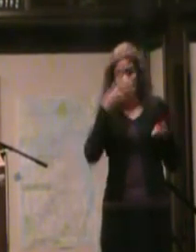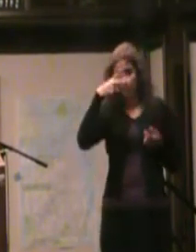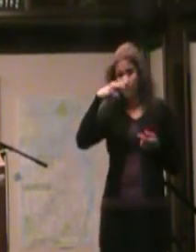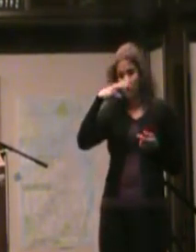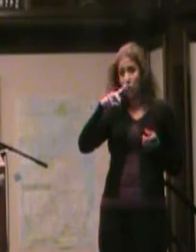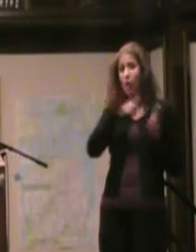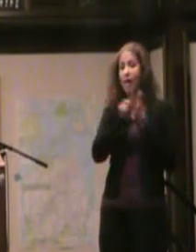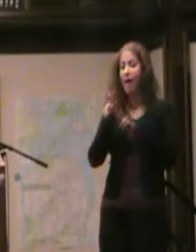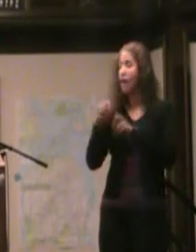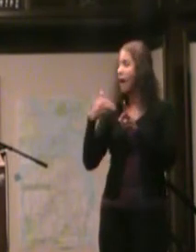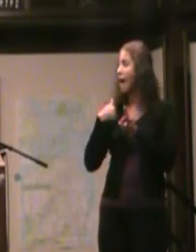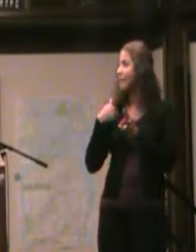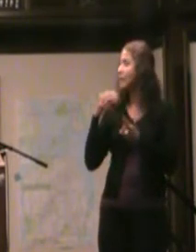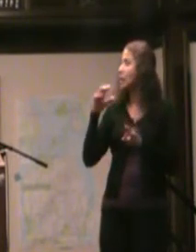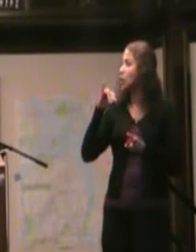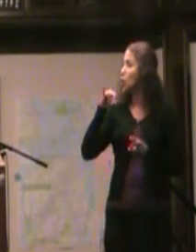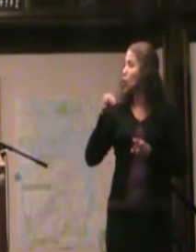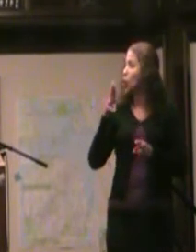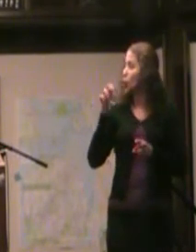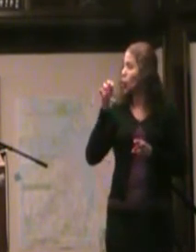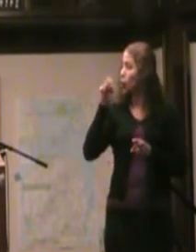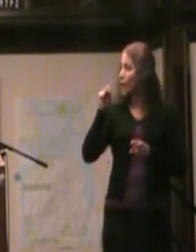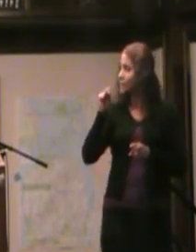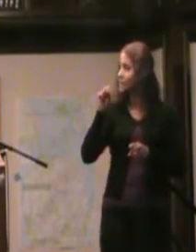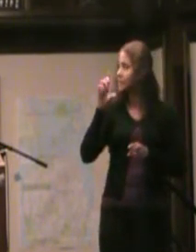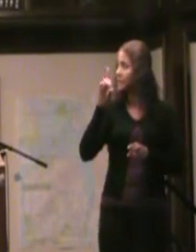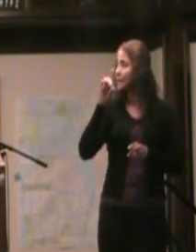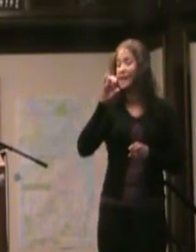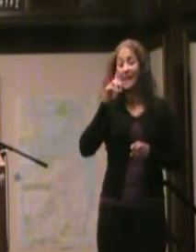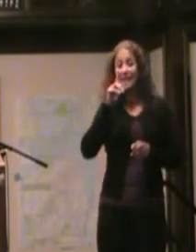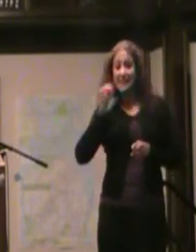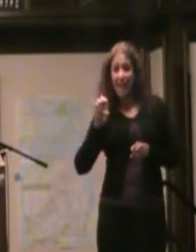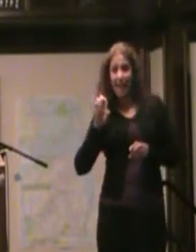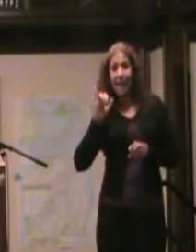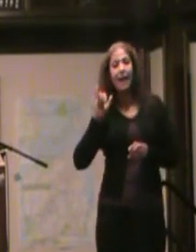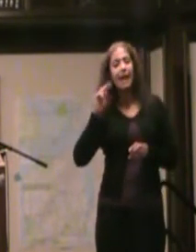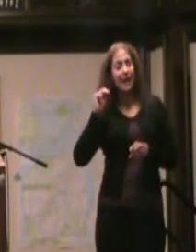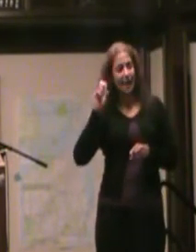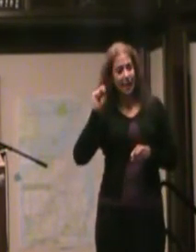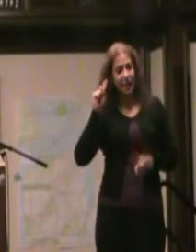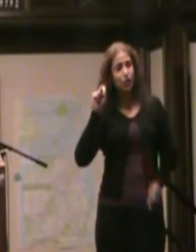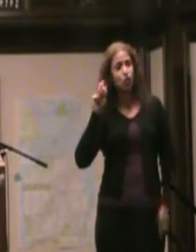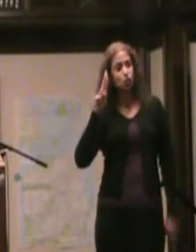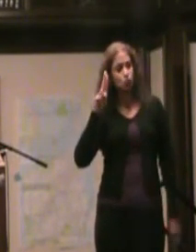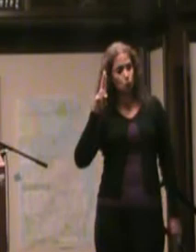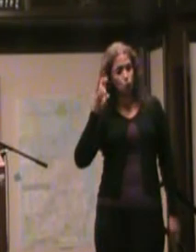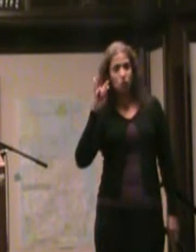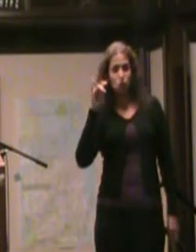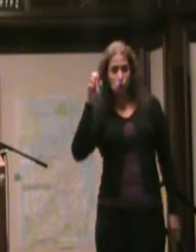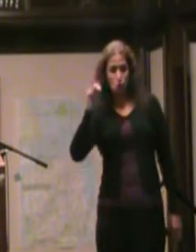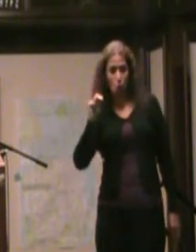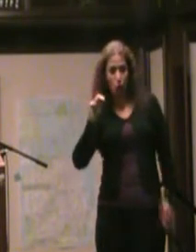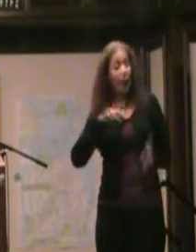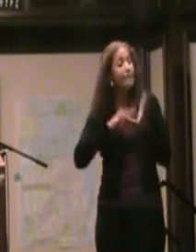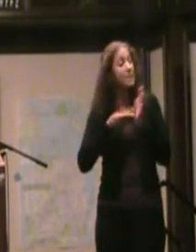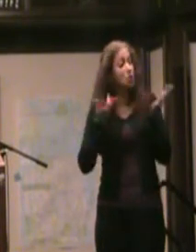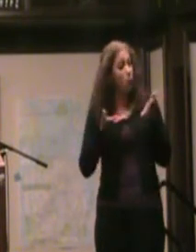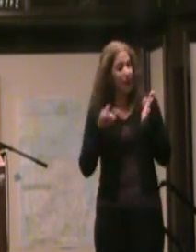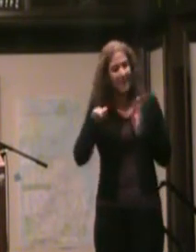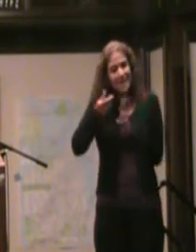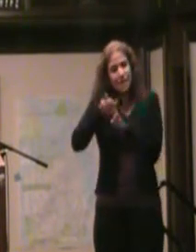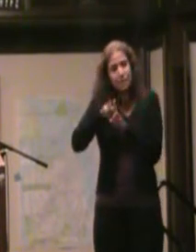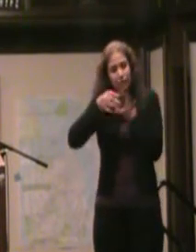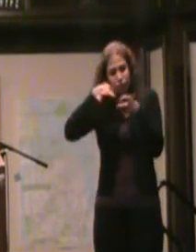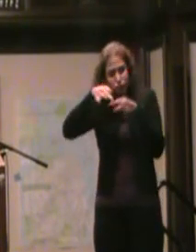de instrucción. He informs you of the charges. So that's why it's